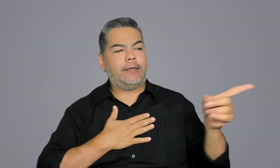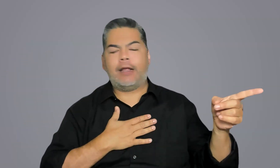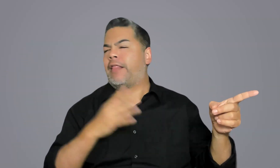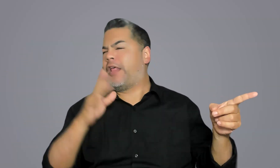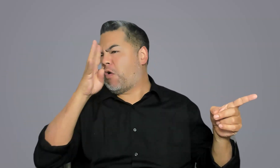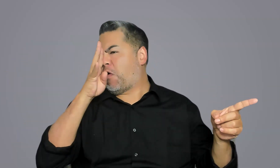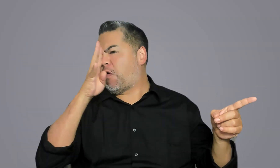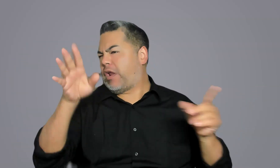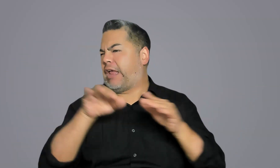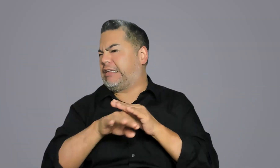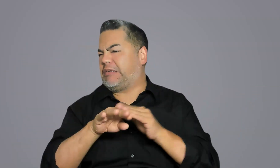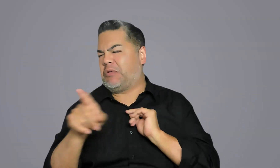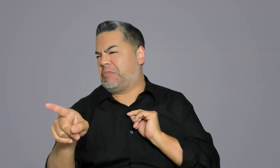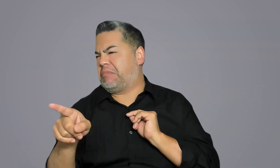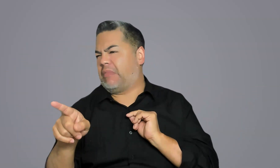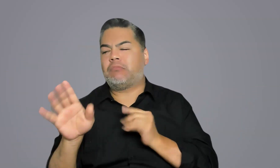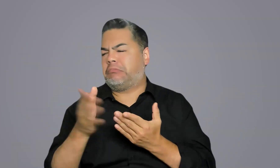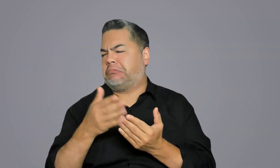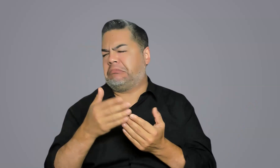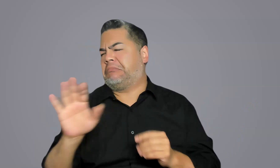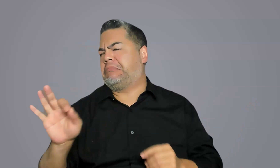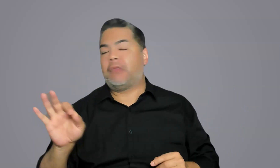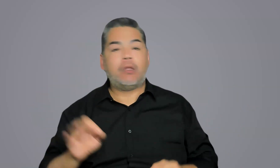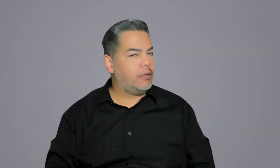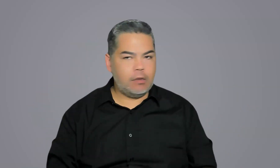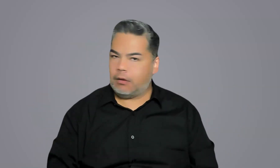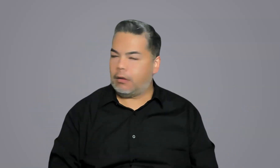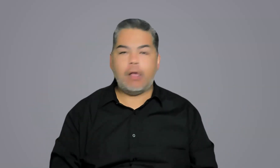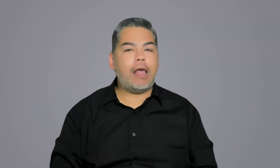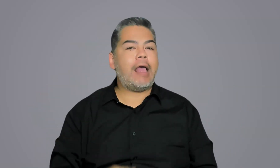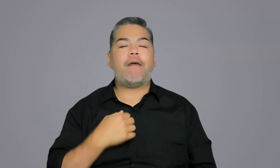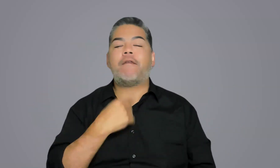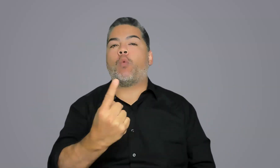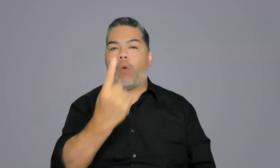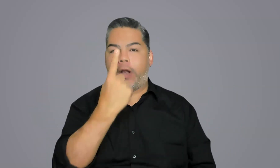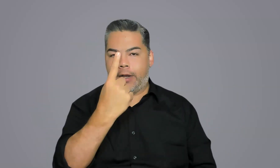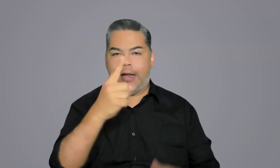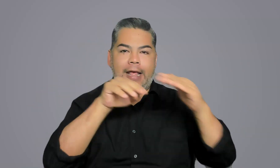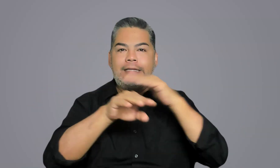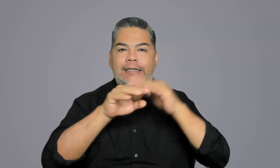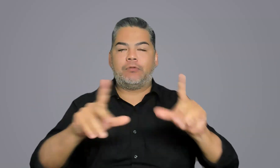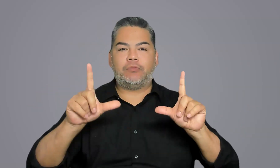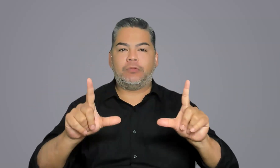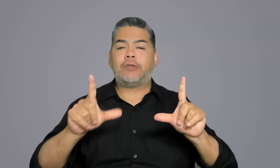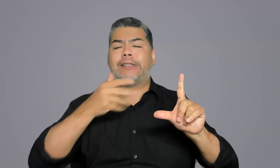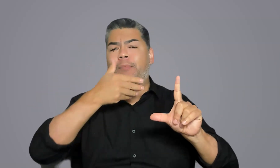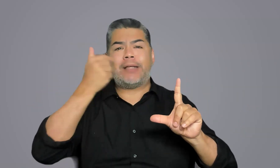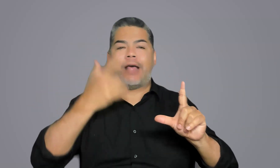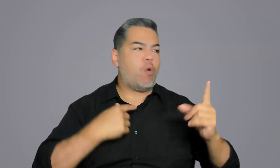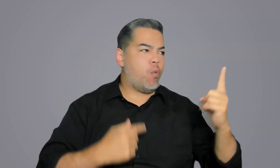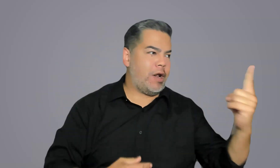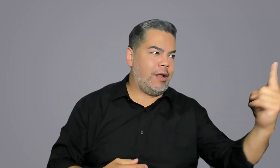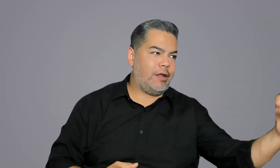accessible version. Having one accessible version is the best. We don't like to create one for one person, one for the